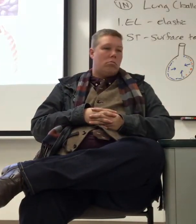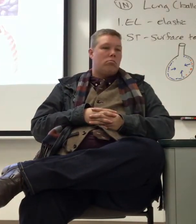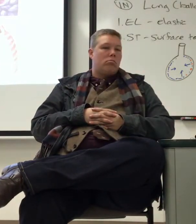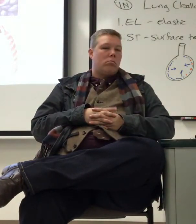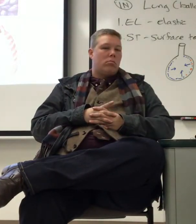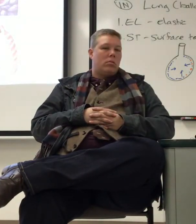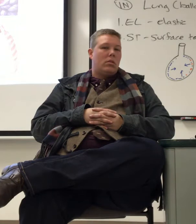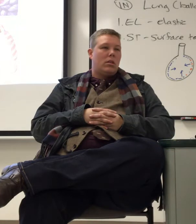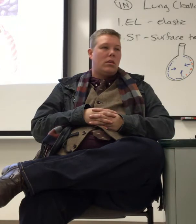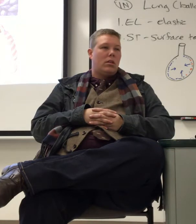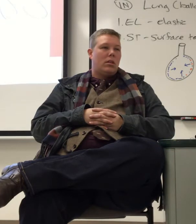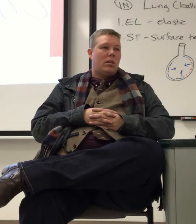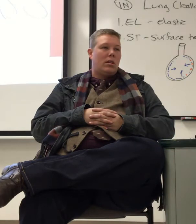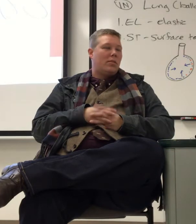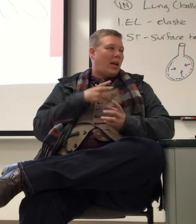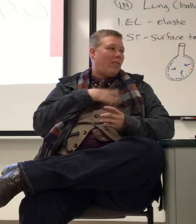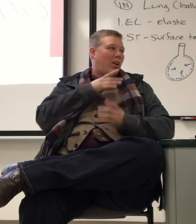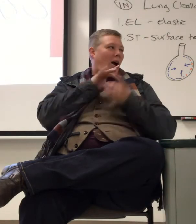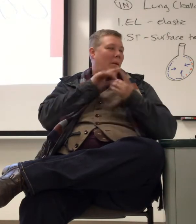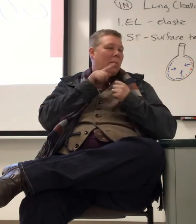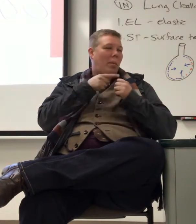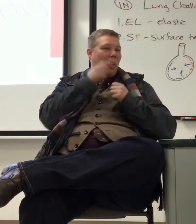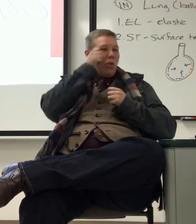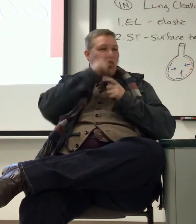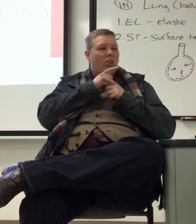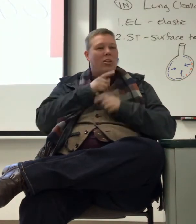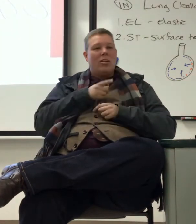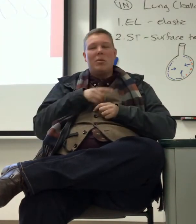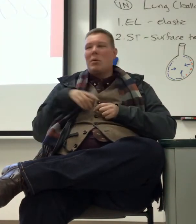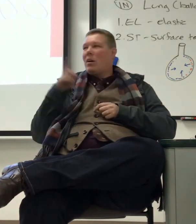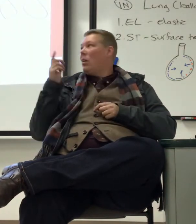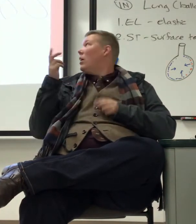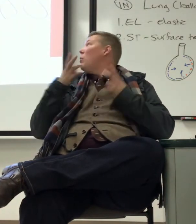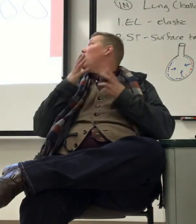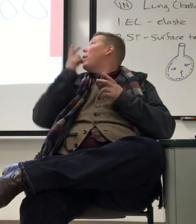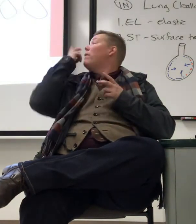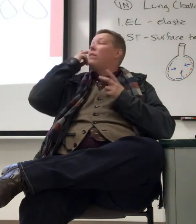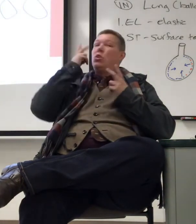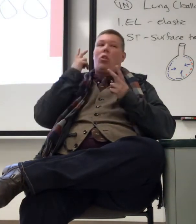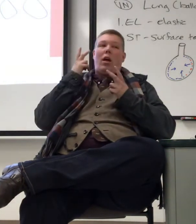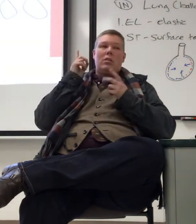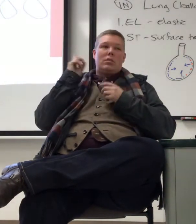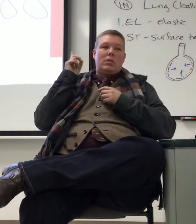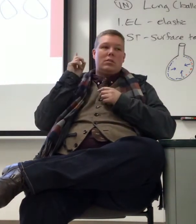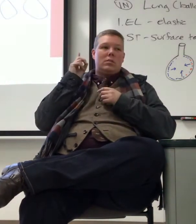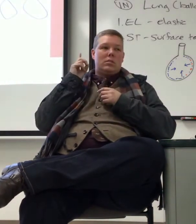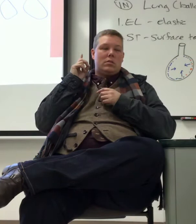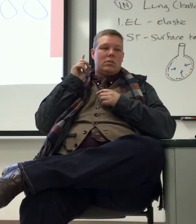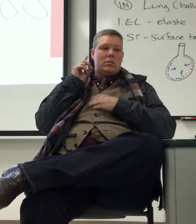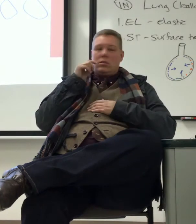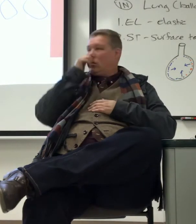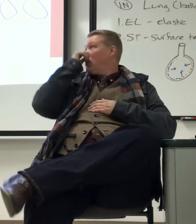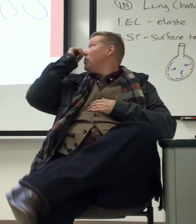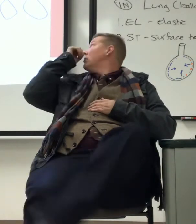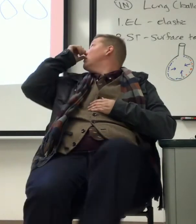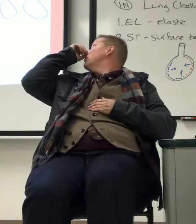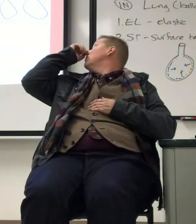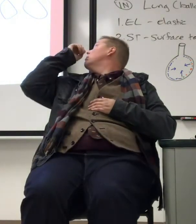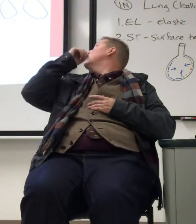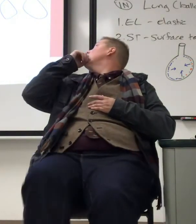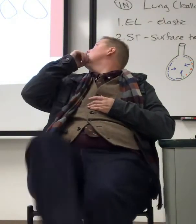Here's another way to visualize the lung and chest wall counterbalancing each other. If everything's in equal